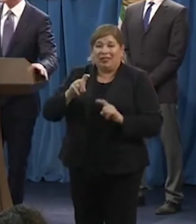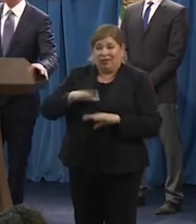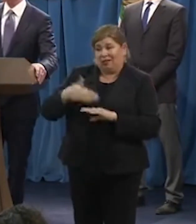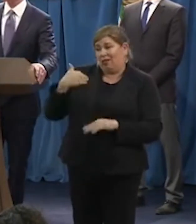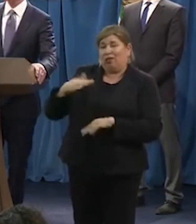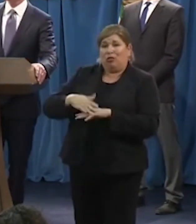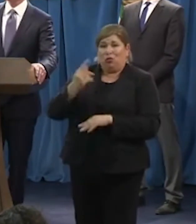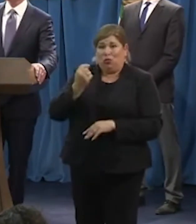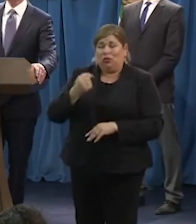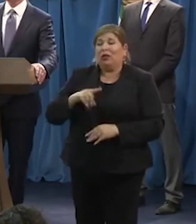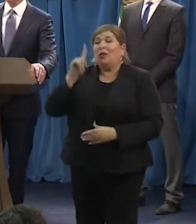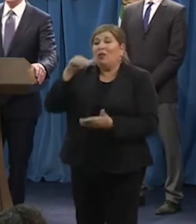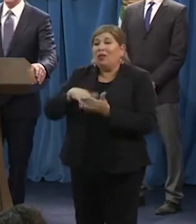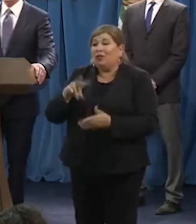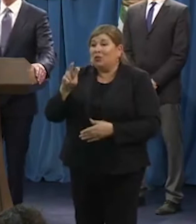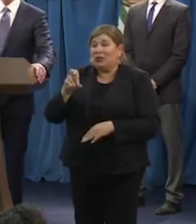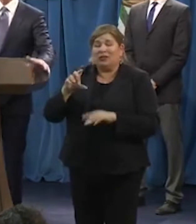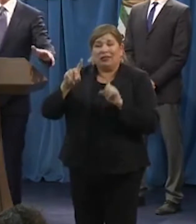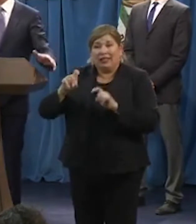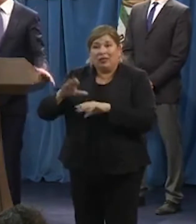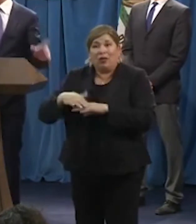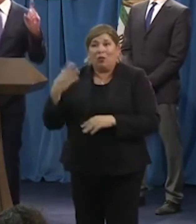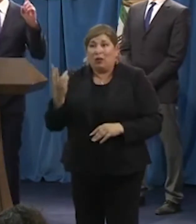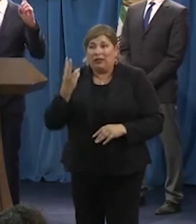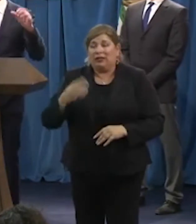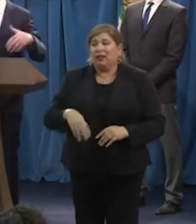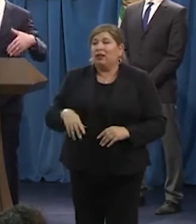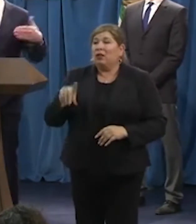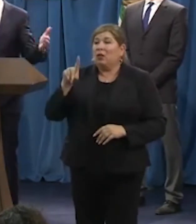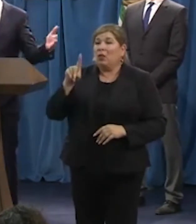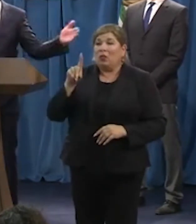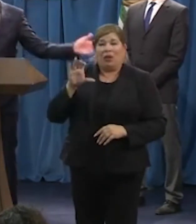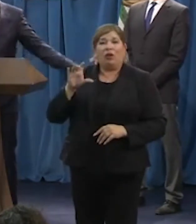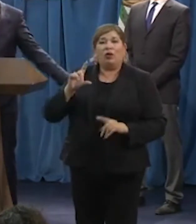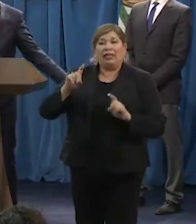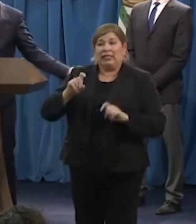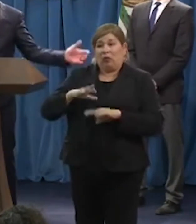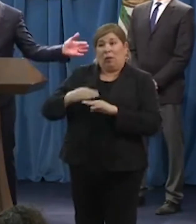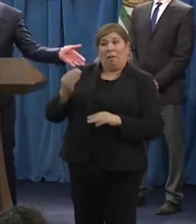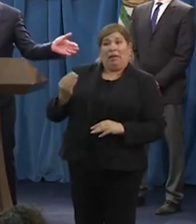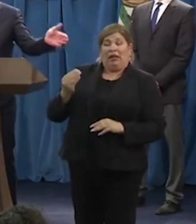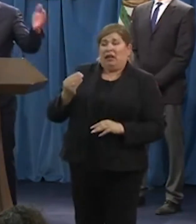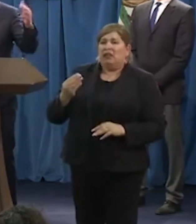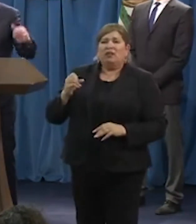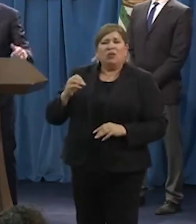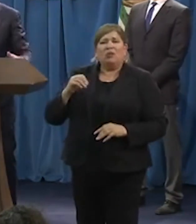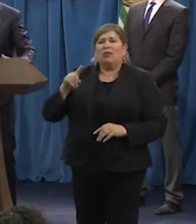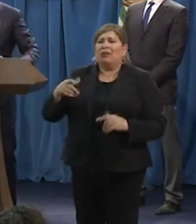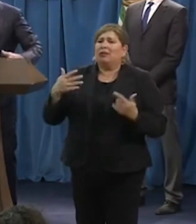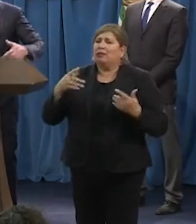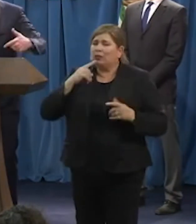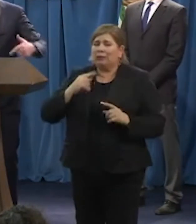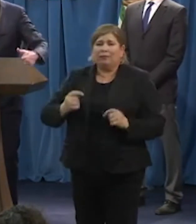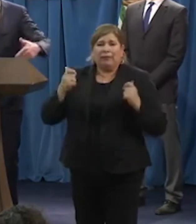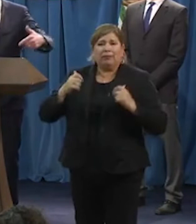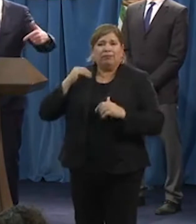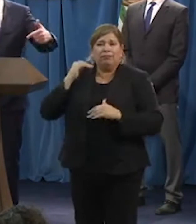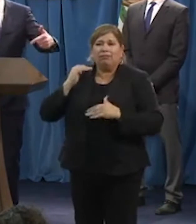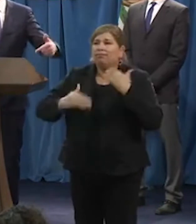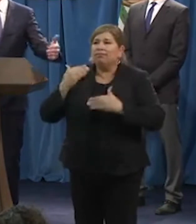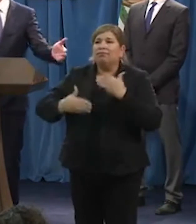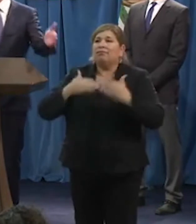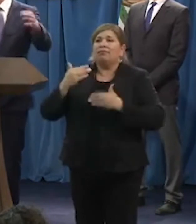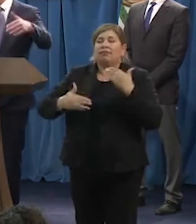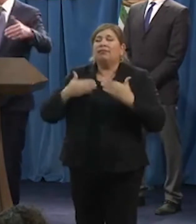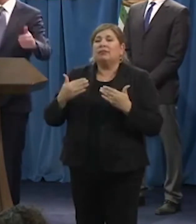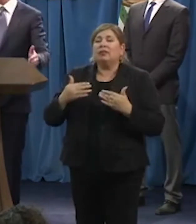1,200 tests on Wednesday, 100 tests, just to put in perspective, on Monday. So they're significantly ramping up capacity.